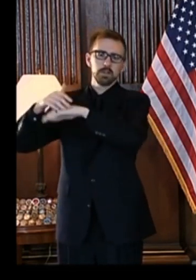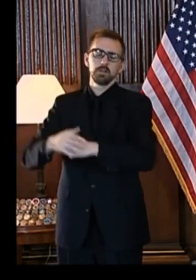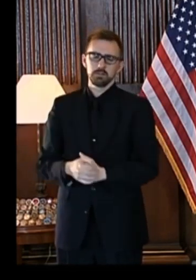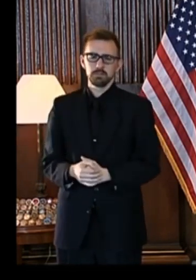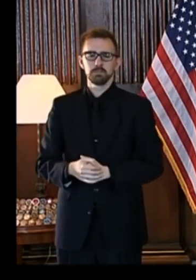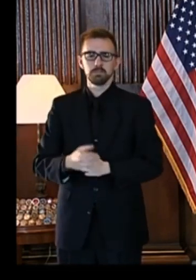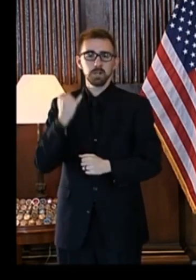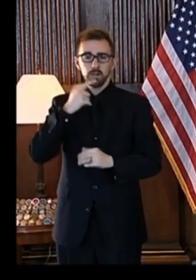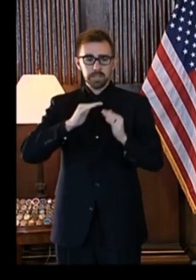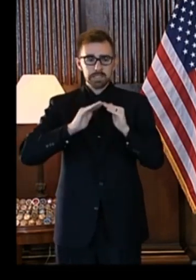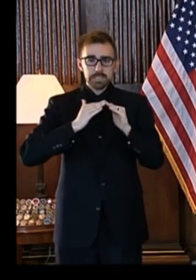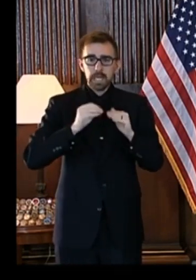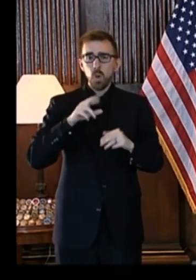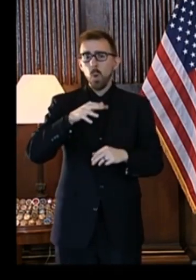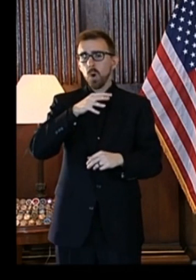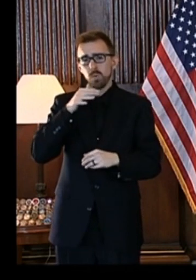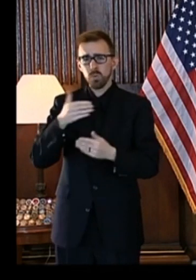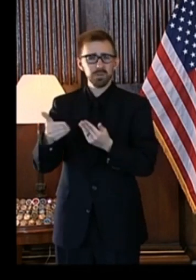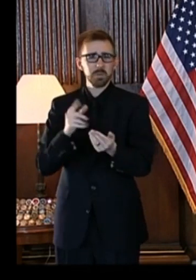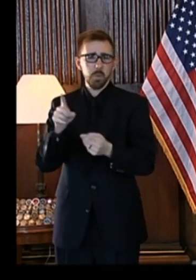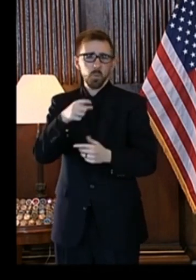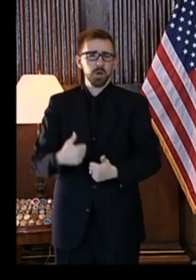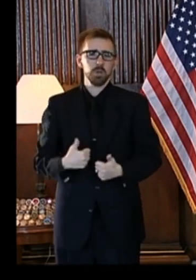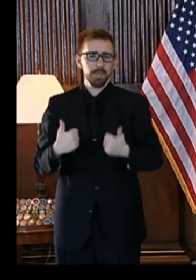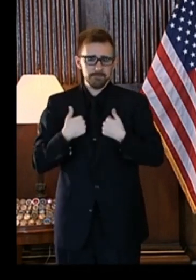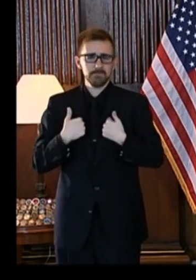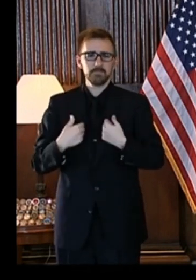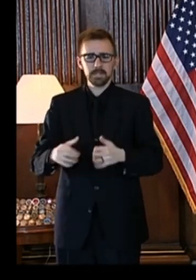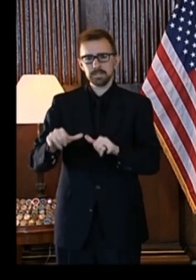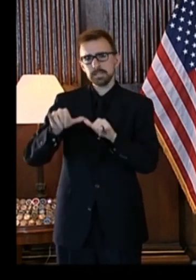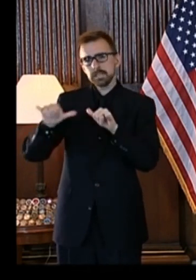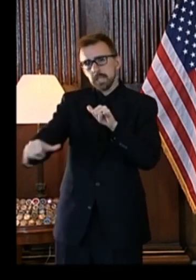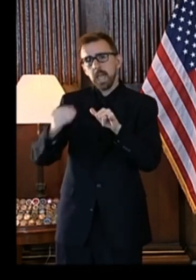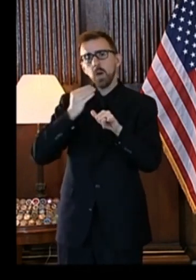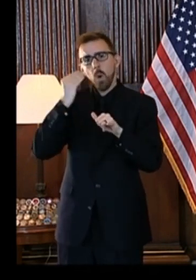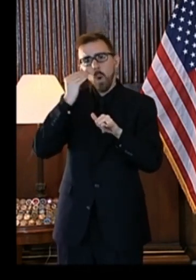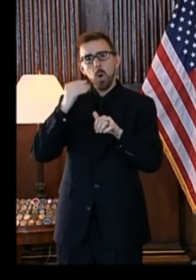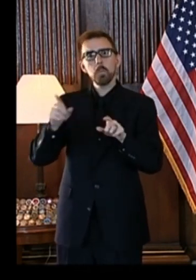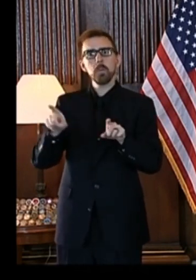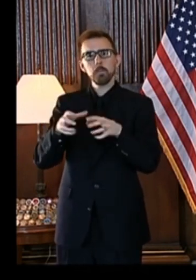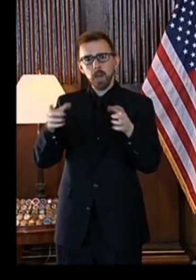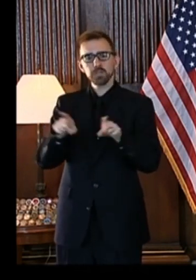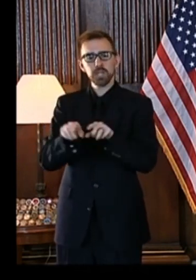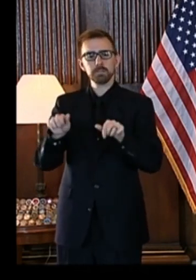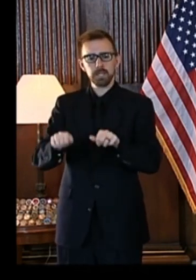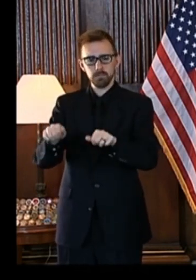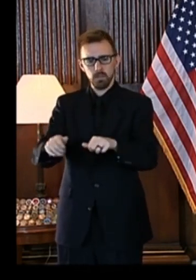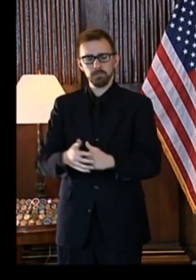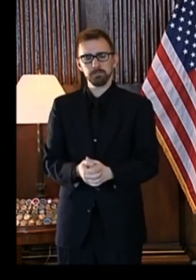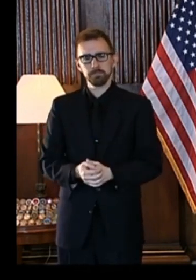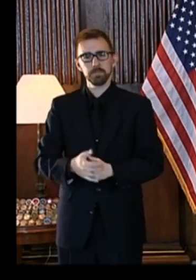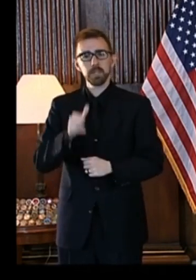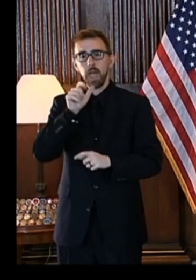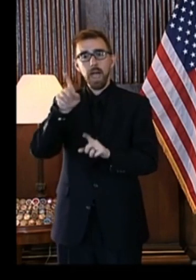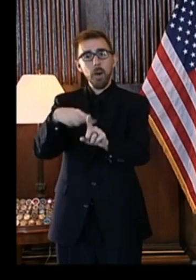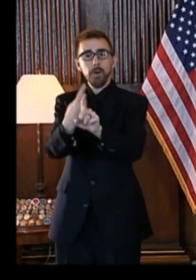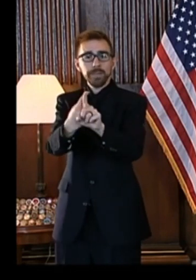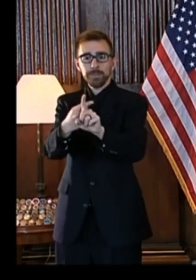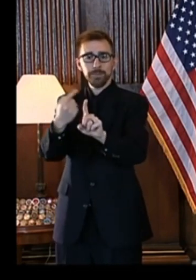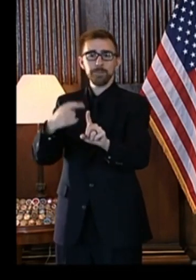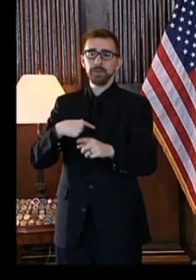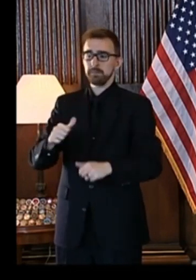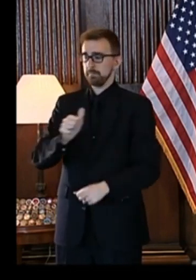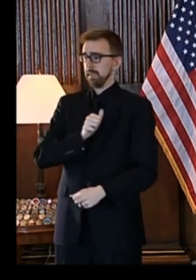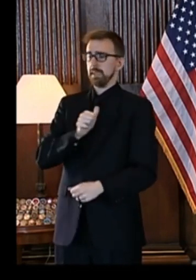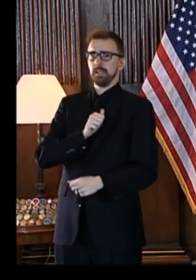live in an urban area or a rural area, stay home as much as possible. This is just not about you.